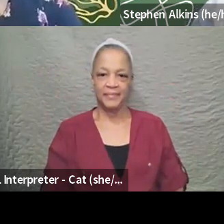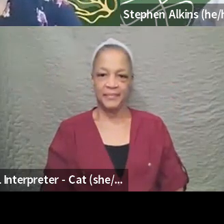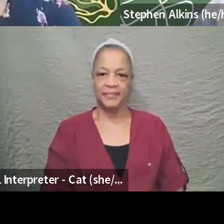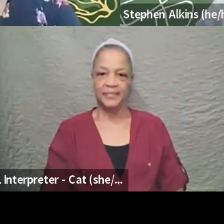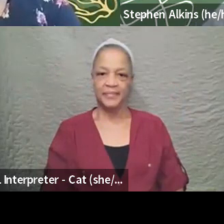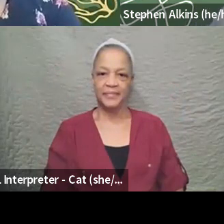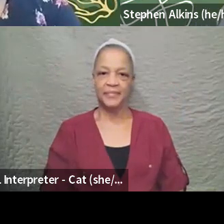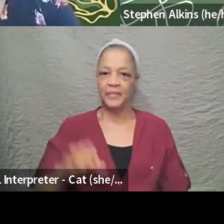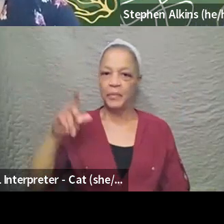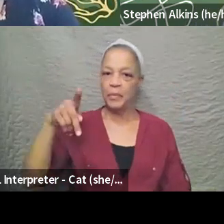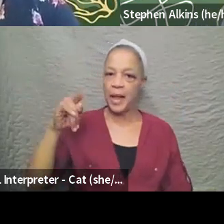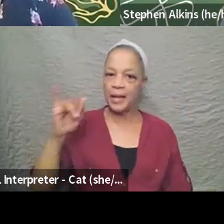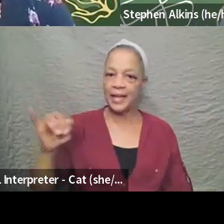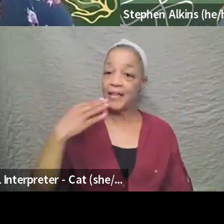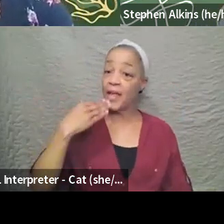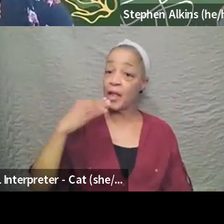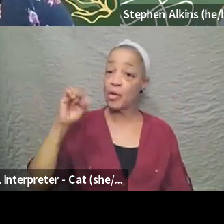Thank you, Stephen.